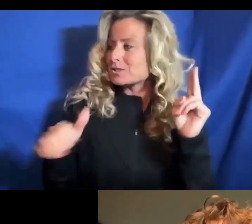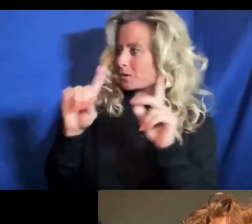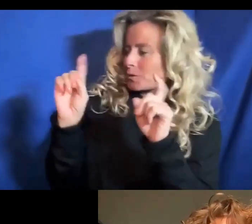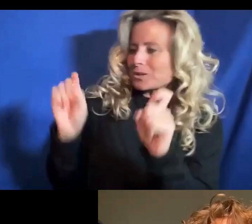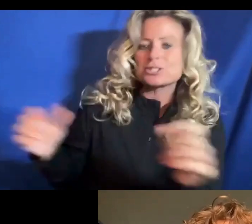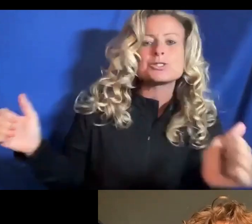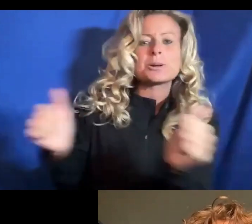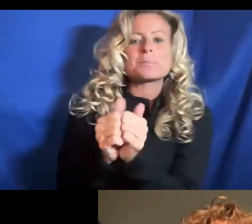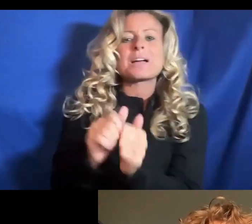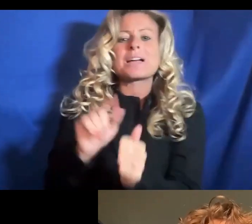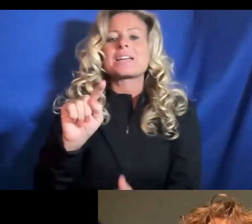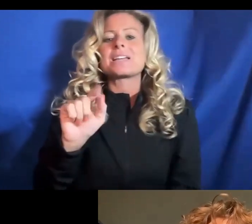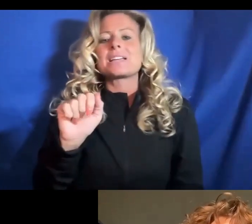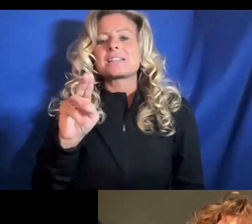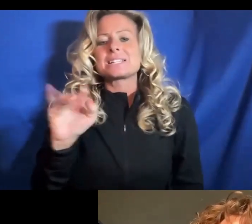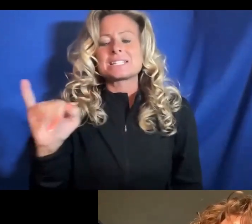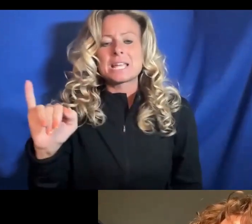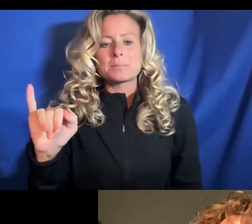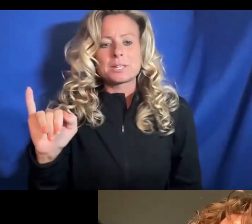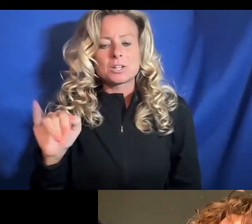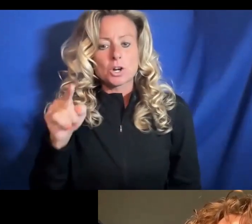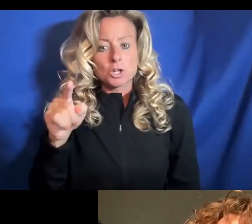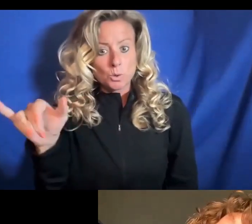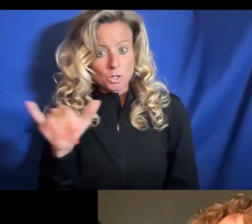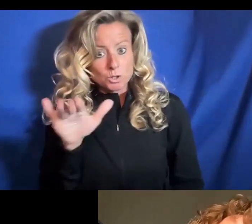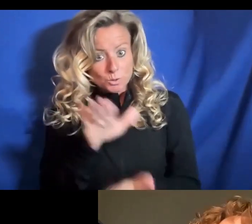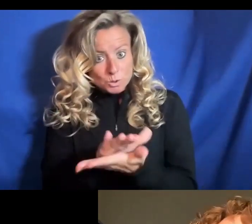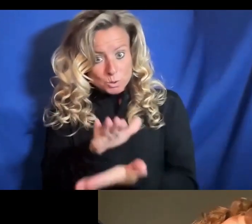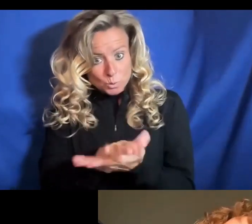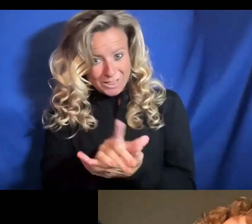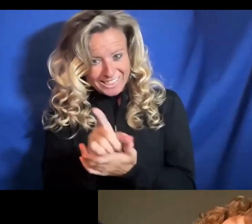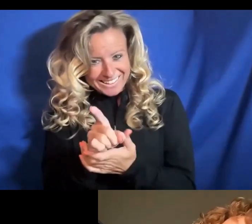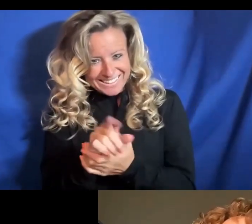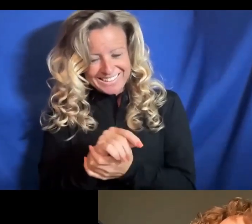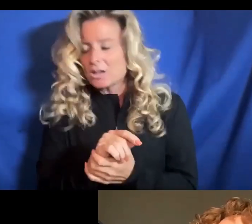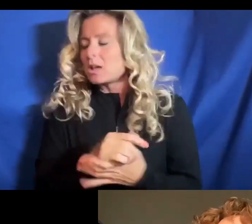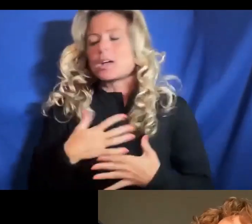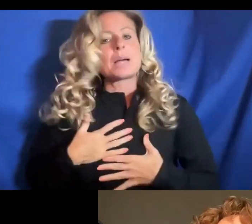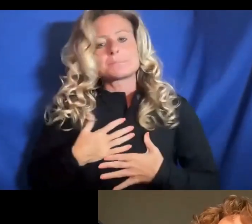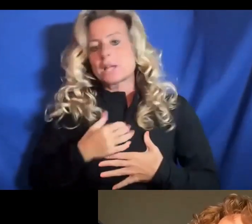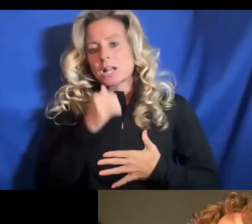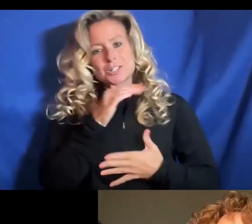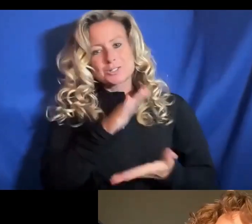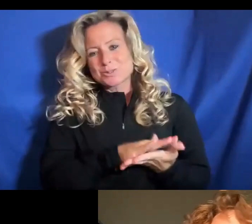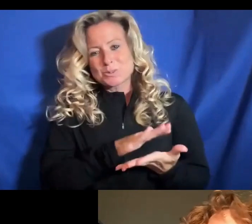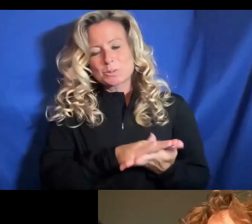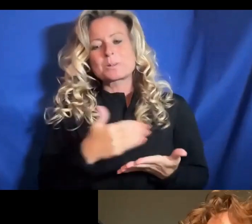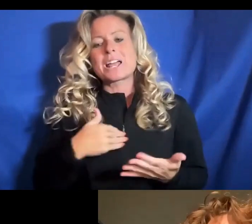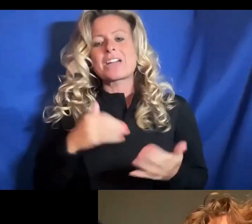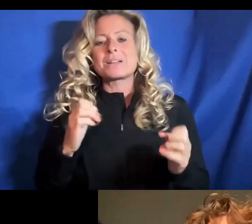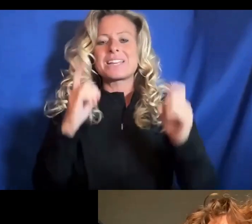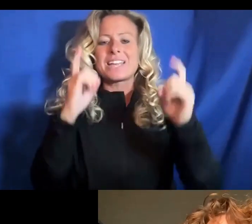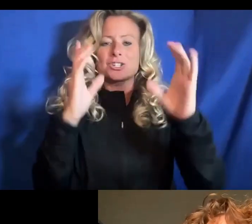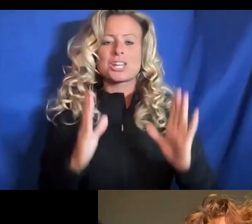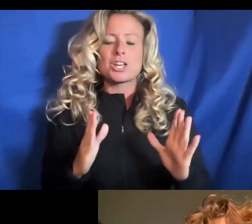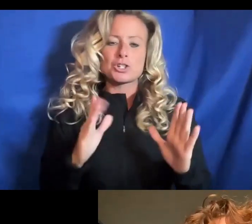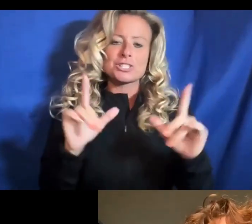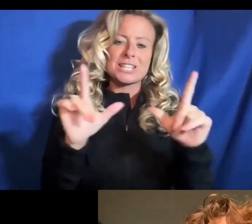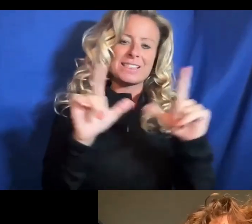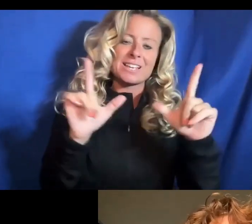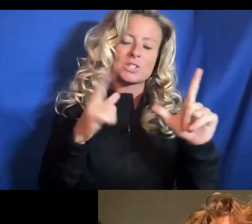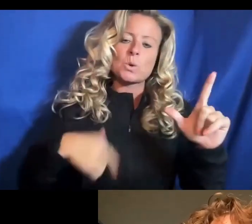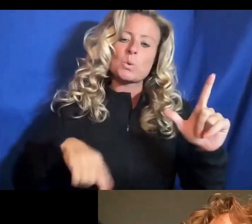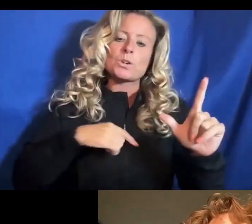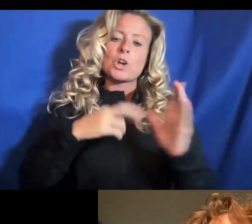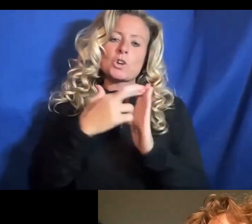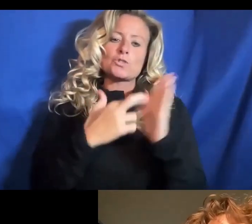combine it, Tammy Perez said, are you also a school? I am not a school, but I do have my educator's license. We are registered